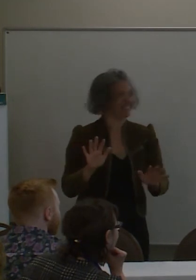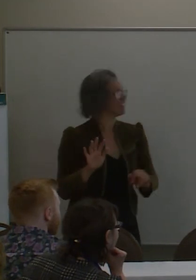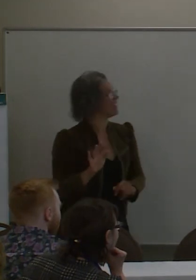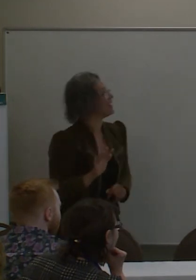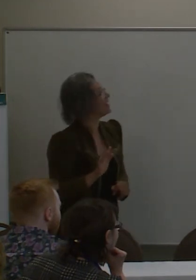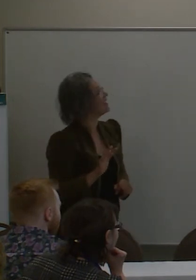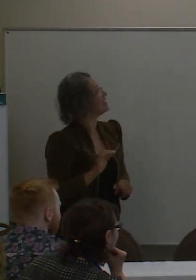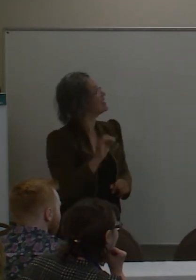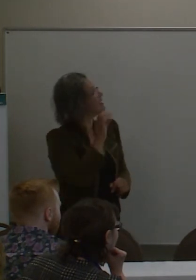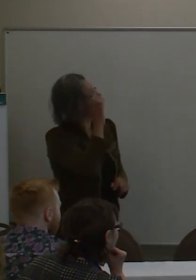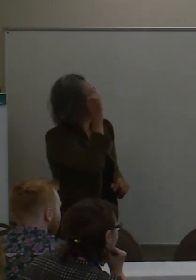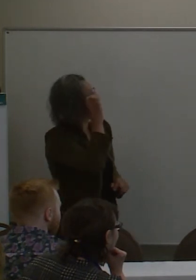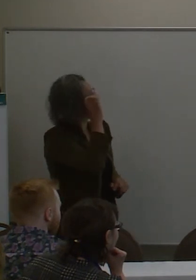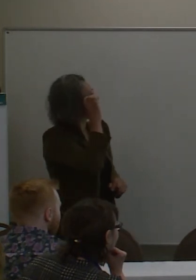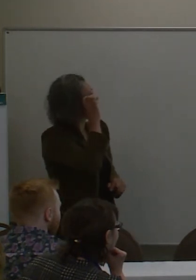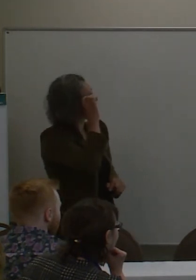Then there are,